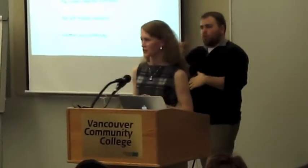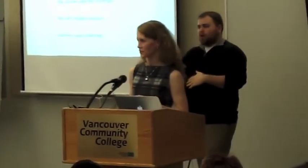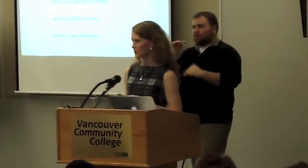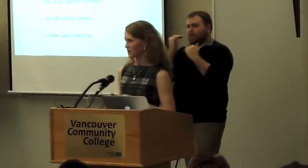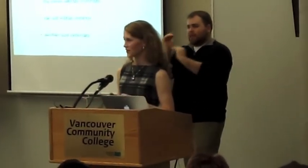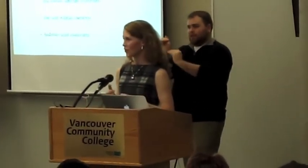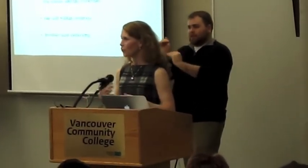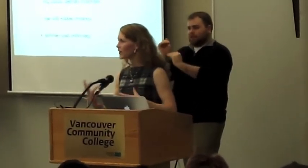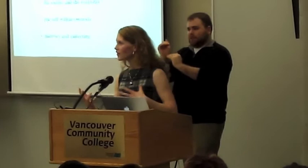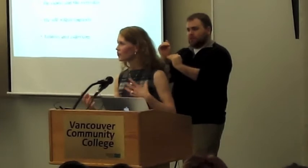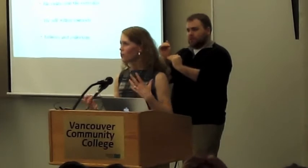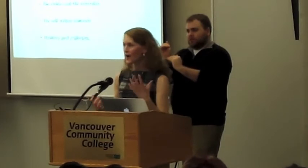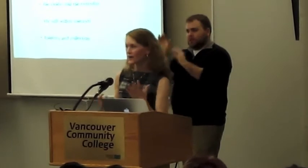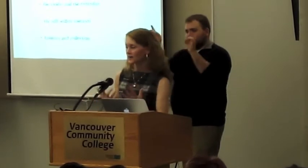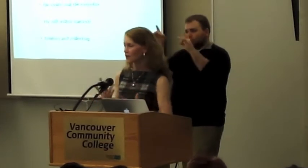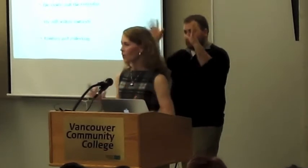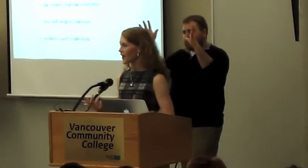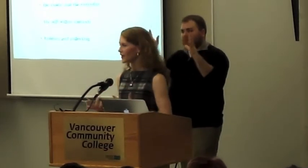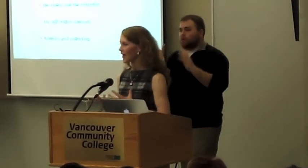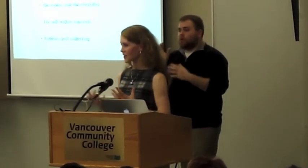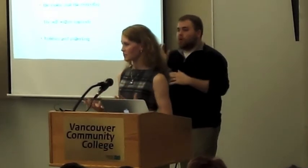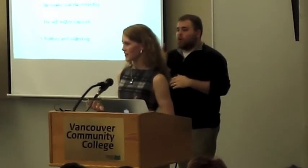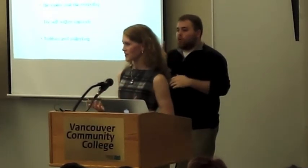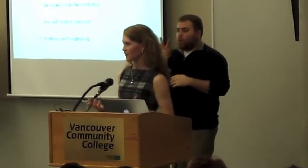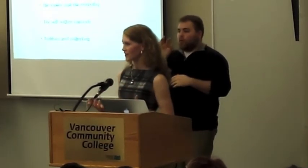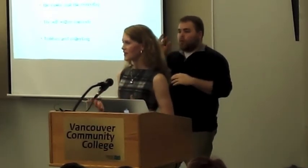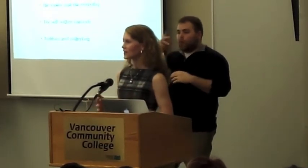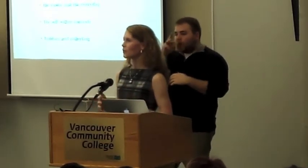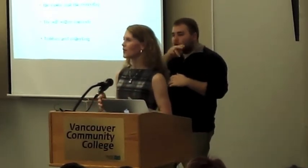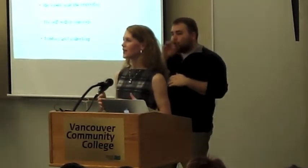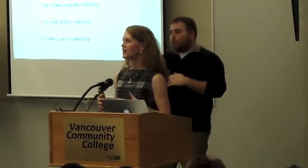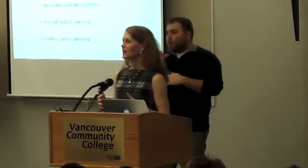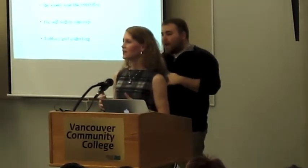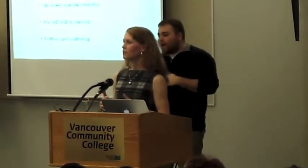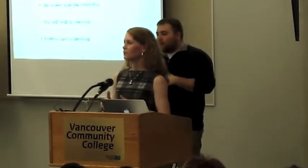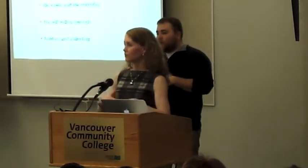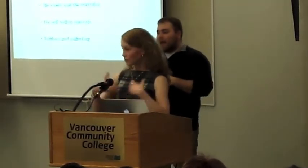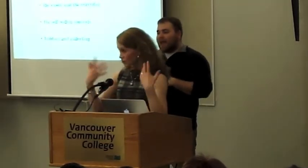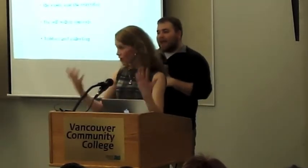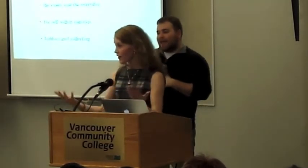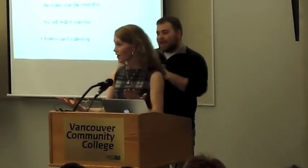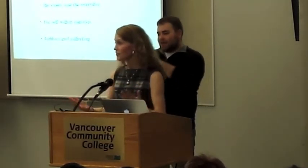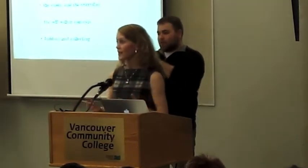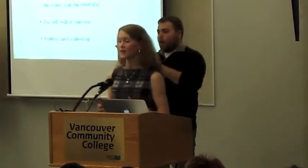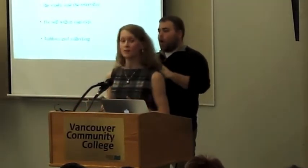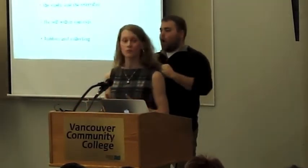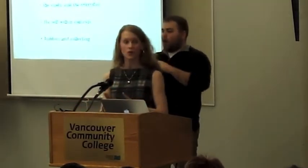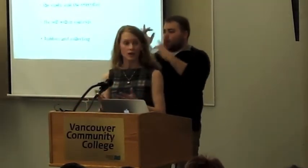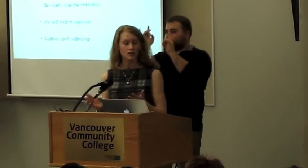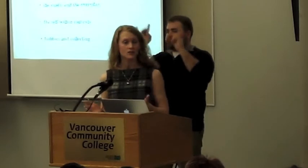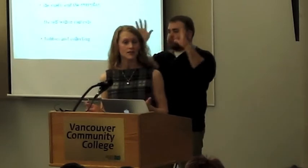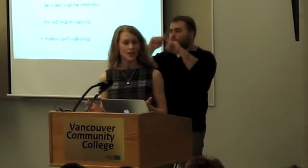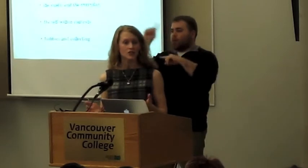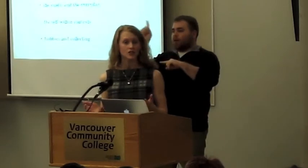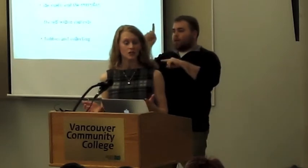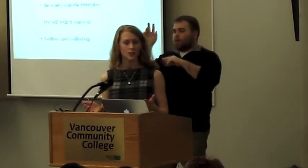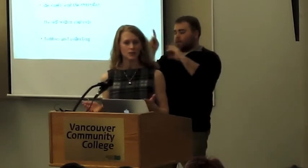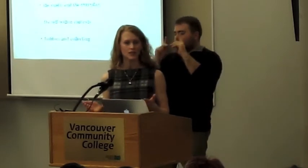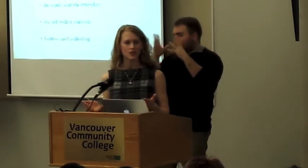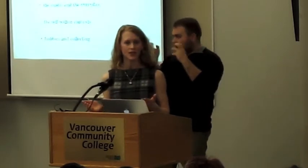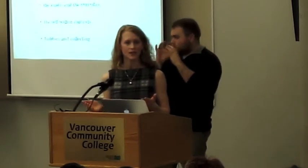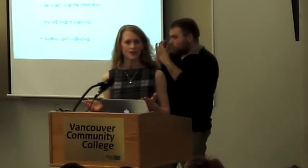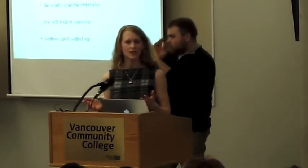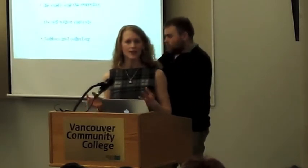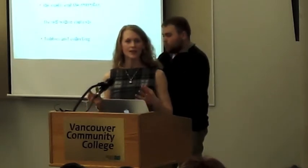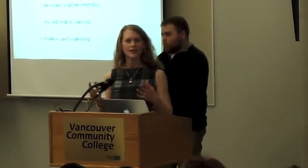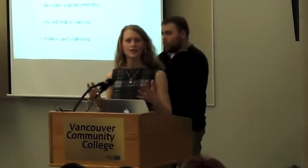extreme features. Weird, wild, and wacky aspects of it that we can draw out and draw our students' attention to when